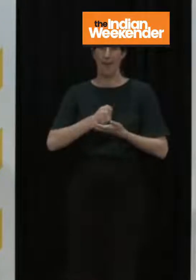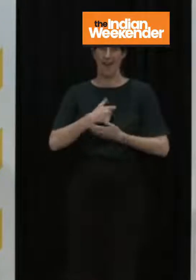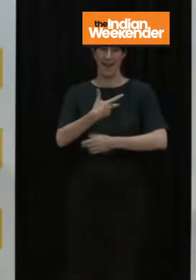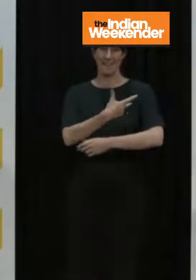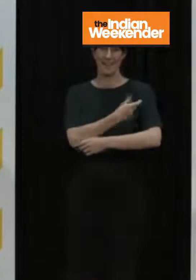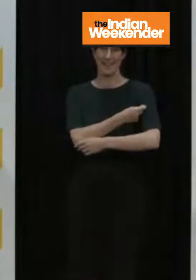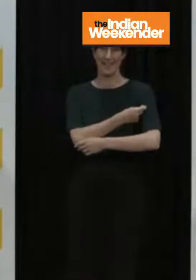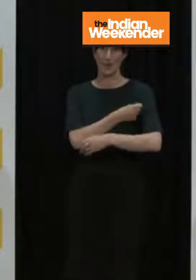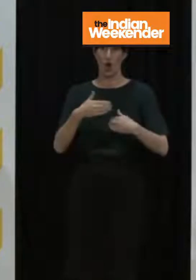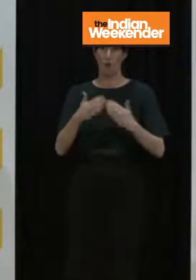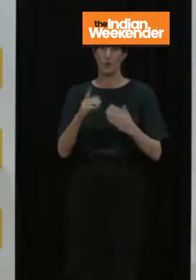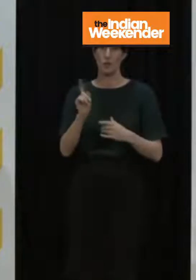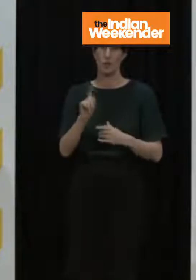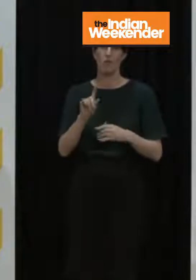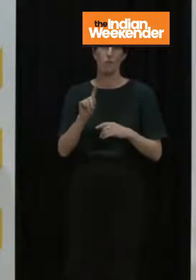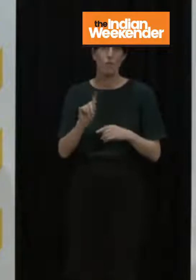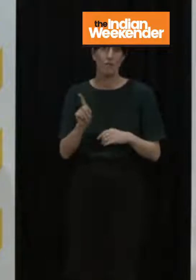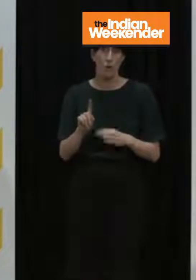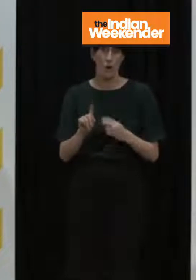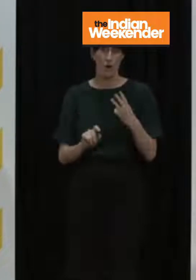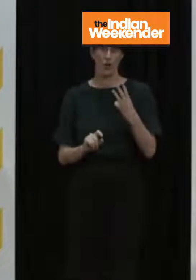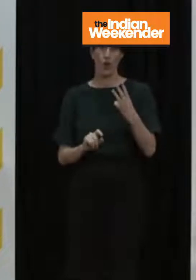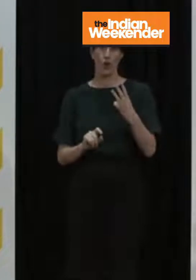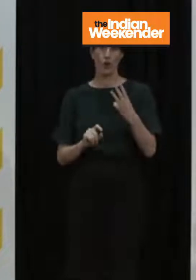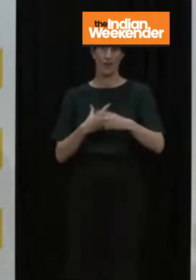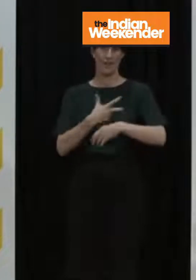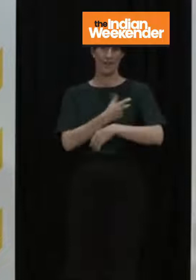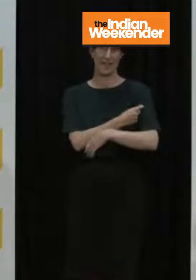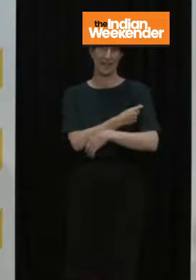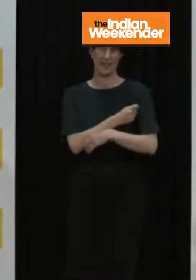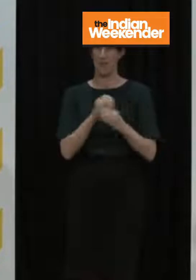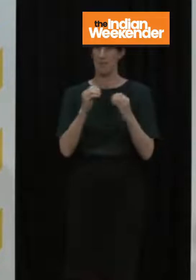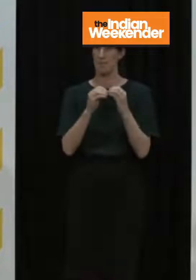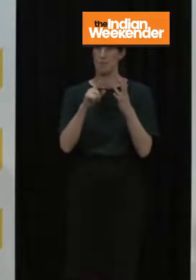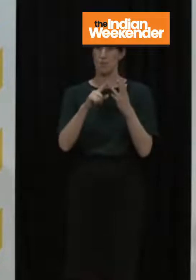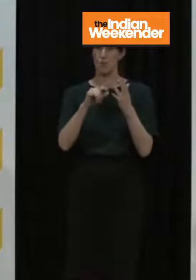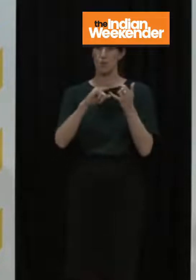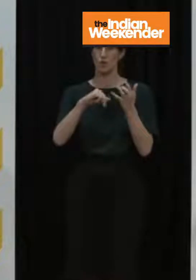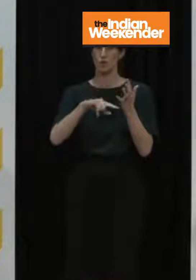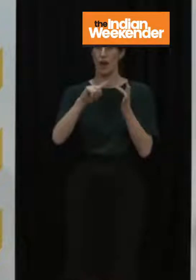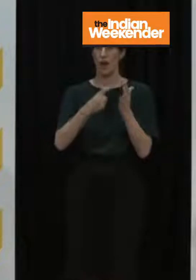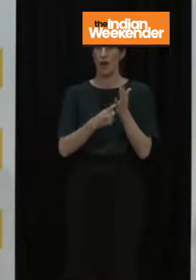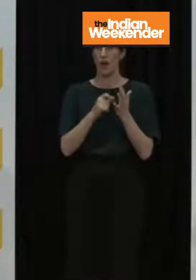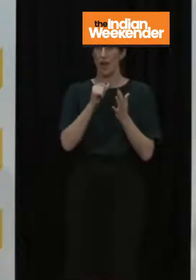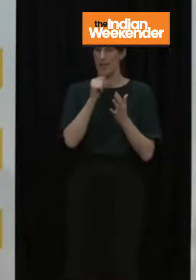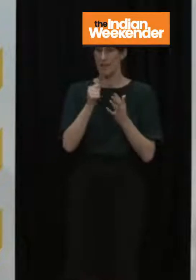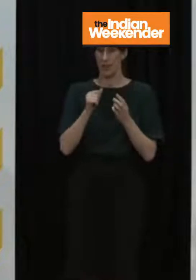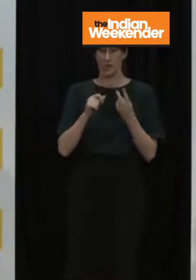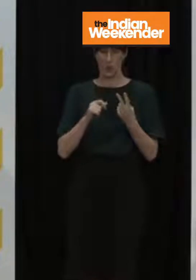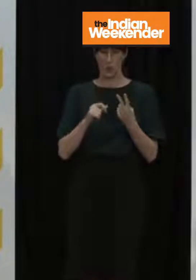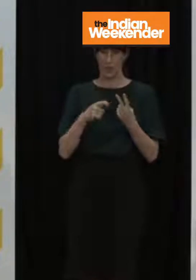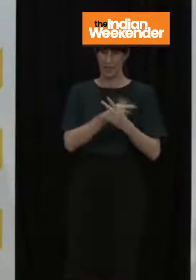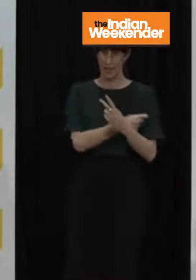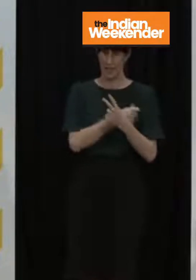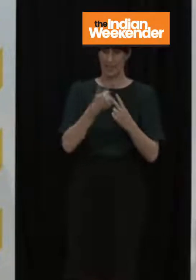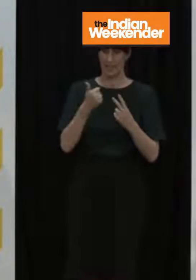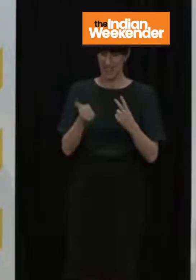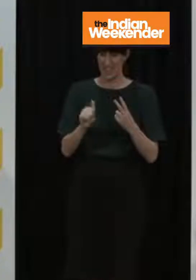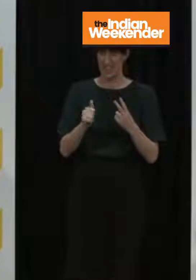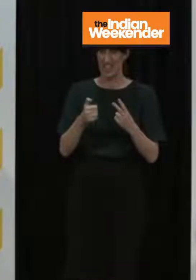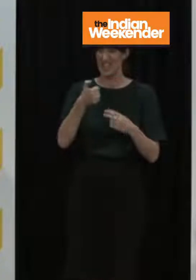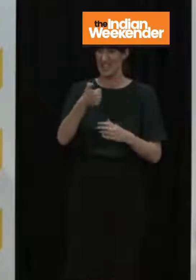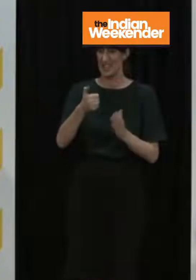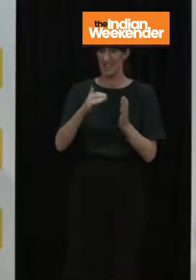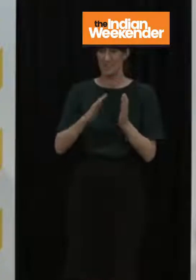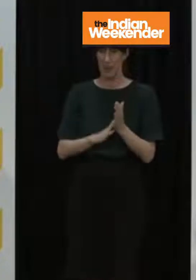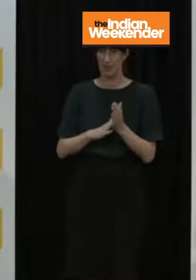Pfizer. Booster doses are available free for anyone in New Zealand aged 18 years or older who has completed their 2-dose course more than 6 months